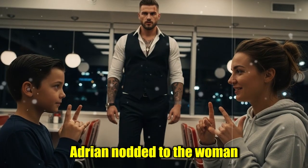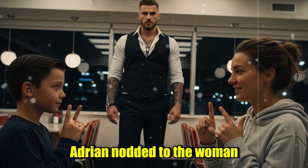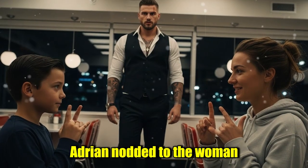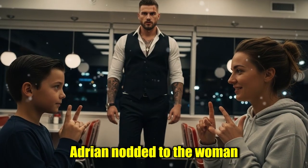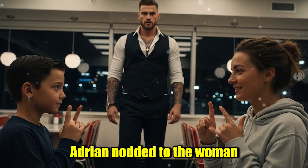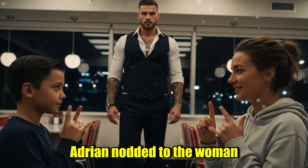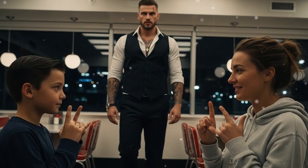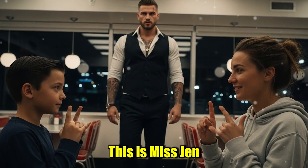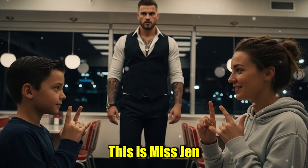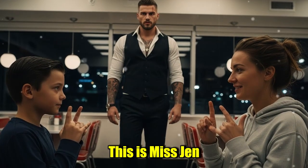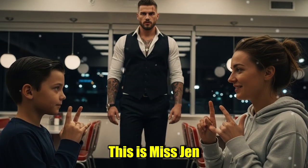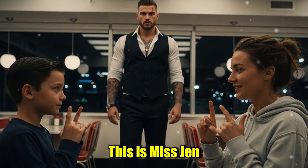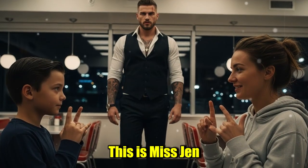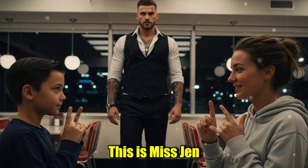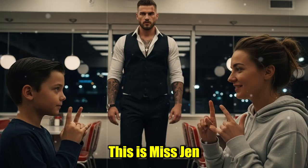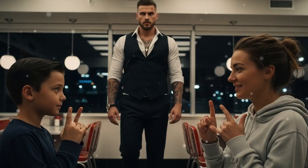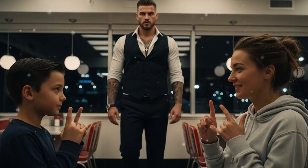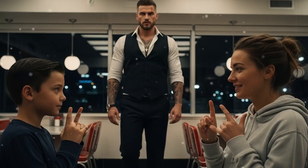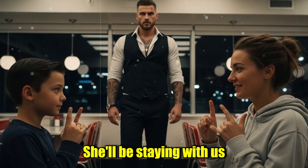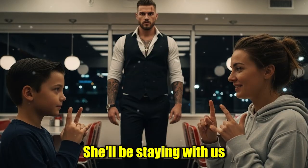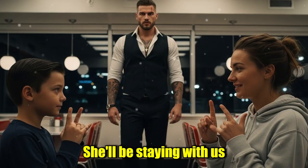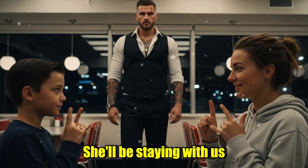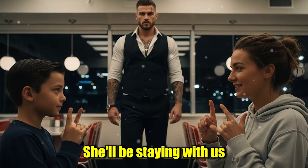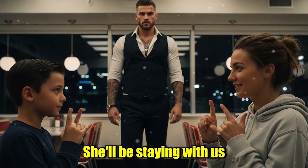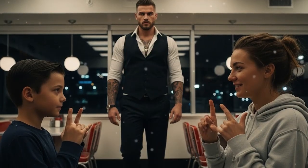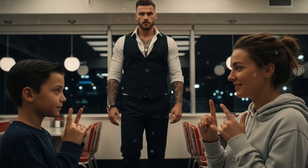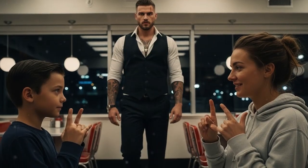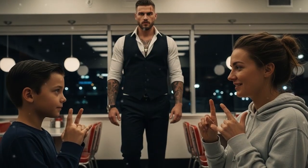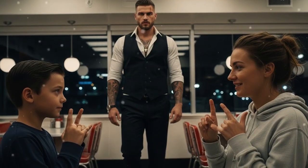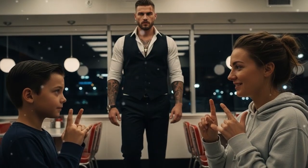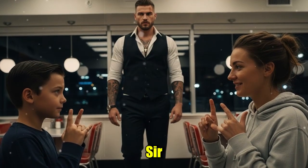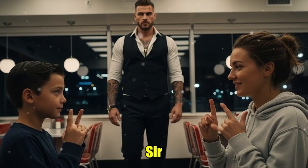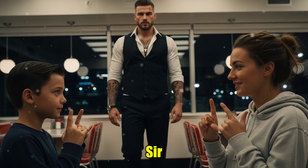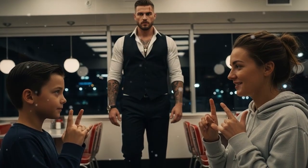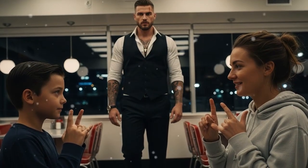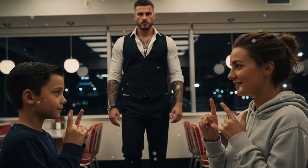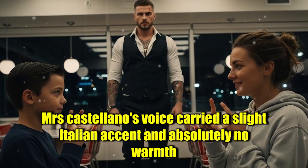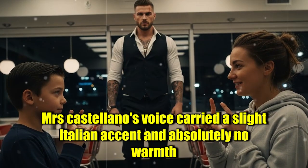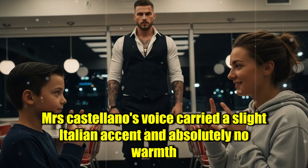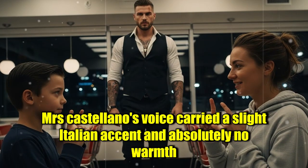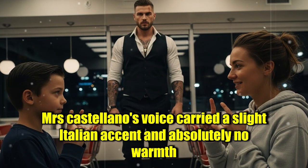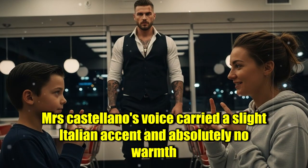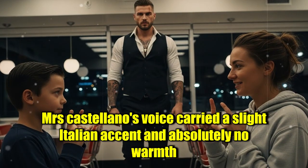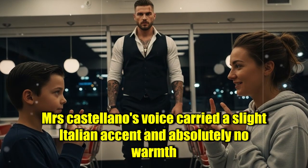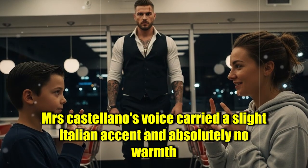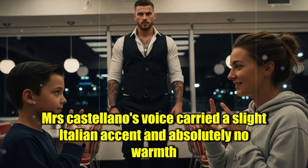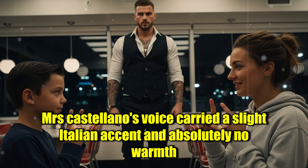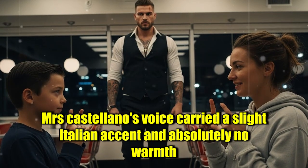nodded to the woman. This is Miss Chen. She'll be staying with us. Sir. Mrs. Castellano's voice carried a